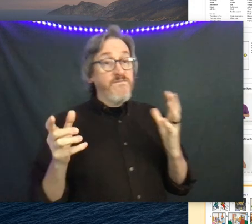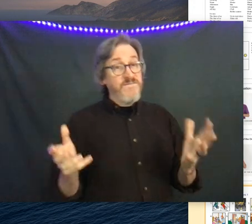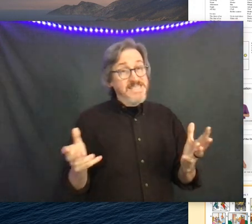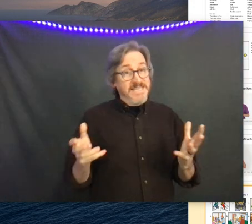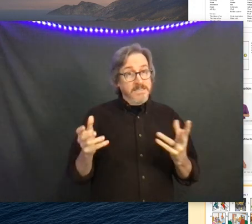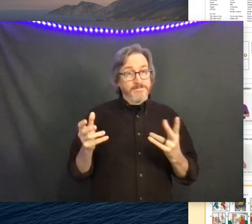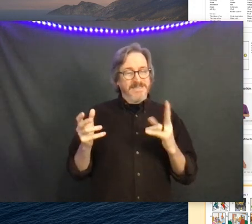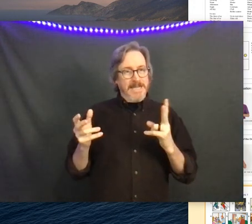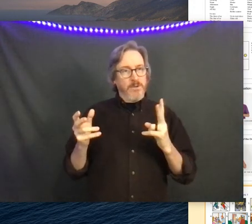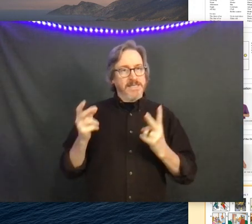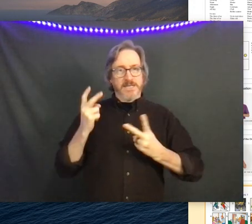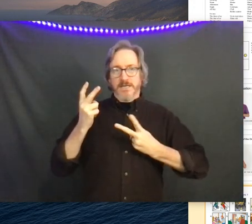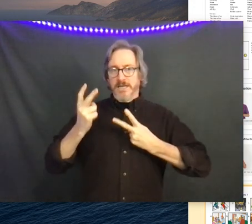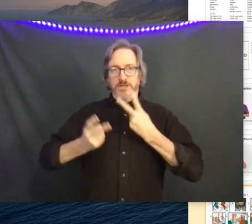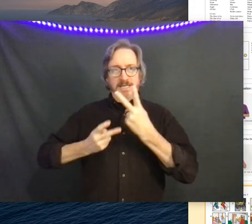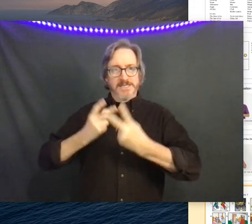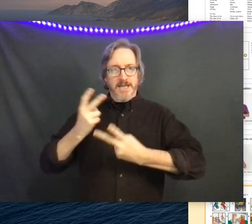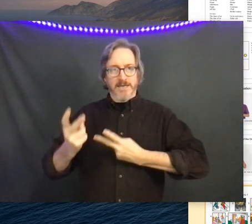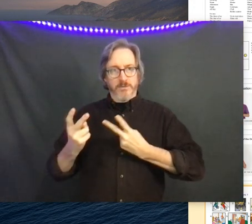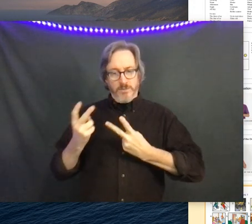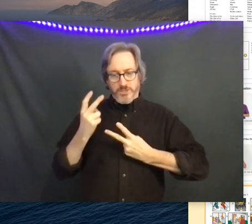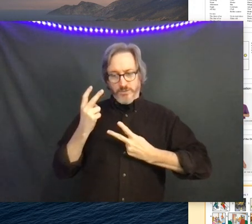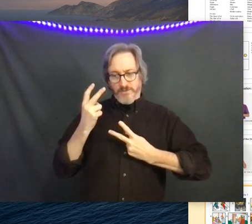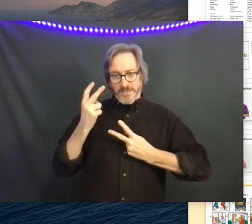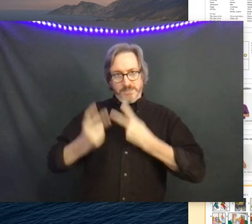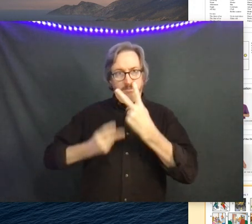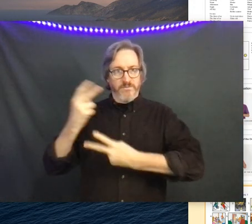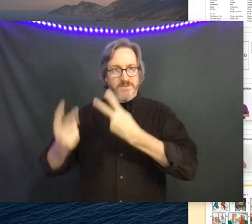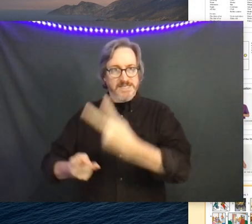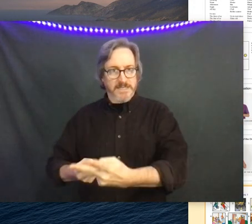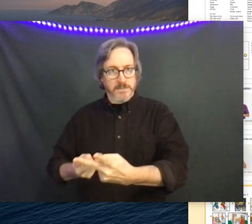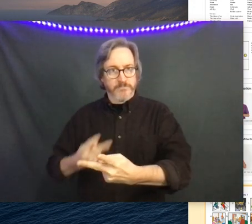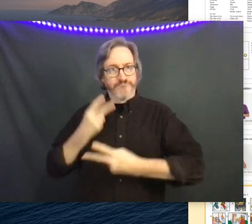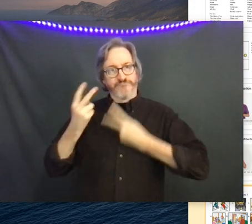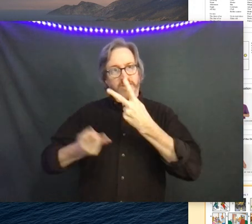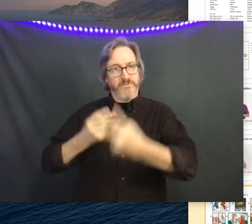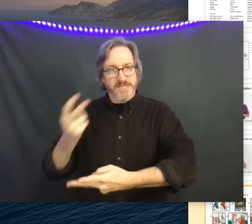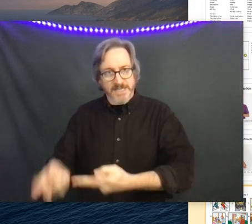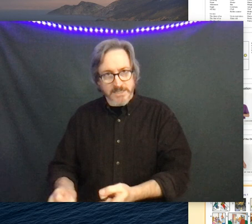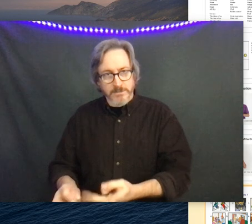5, visit. Now, it's an initialized sign with 2 V's. Visit.